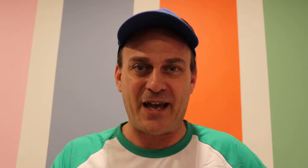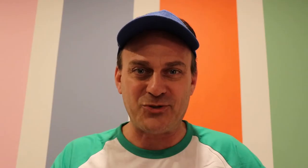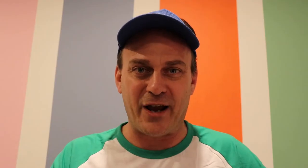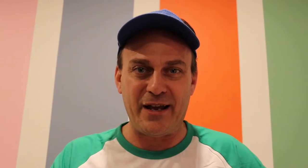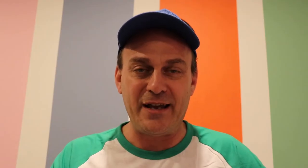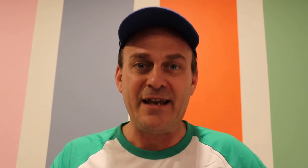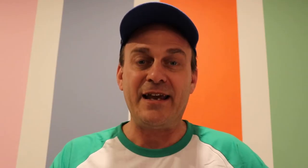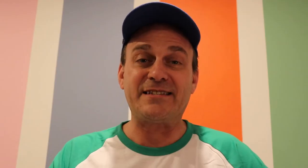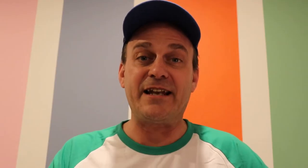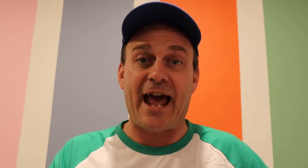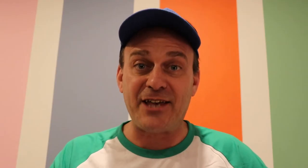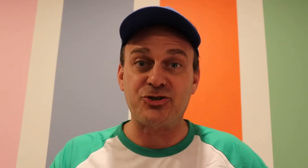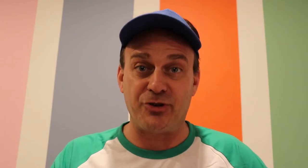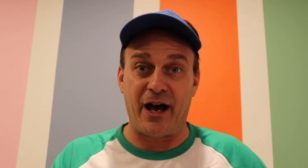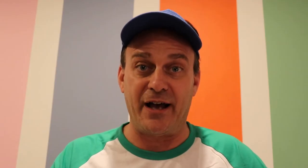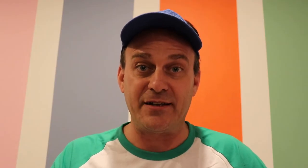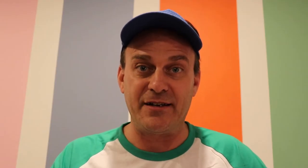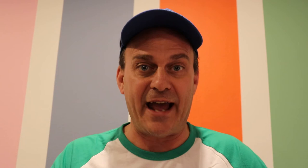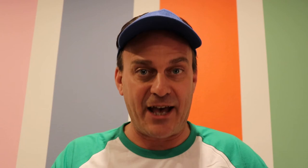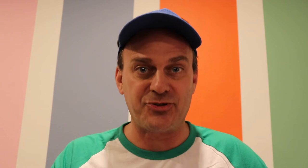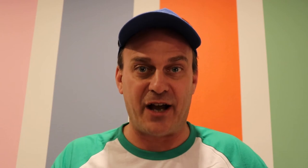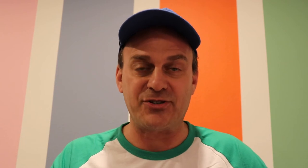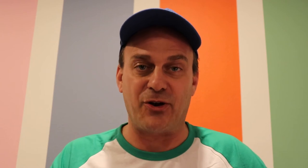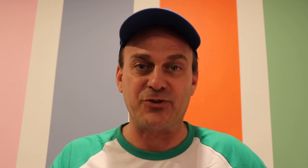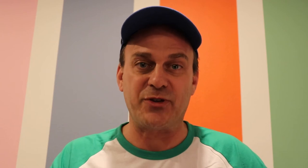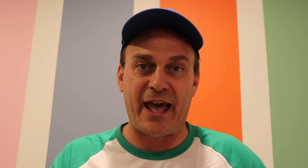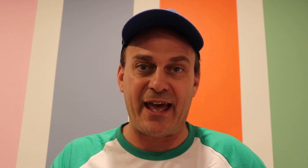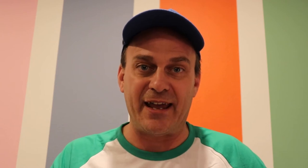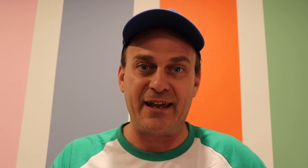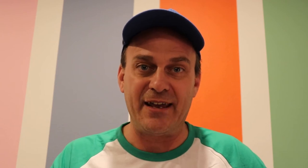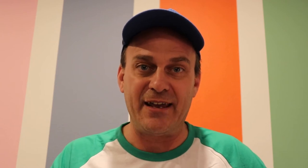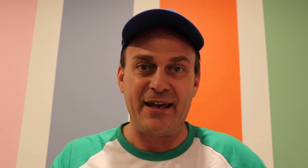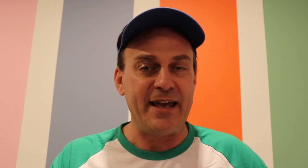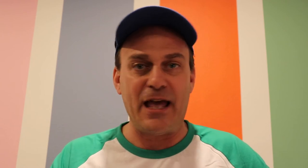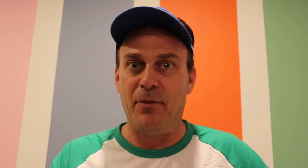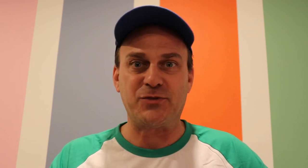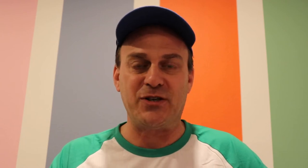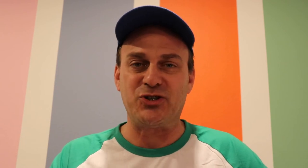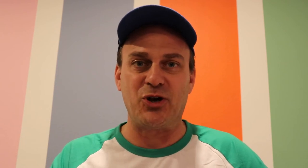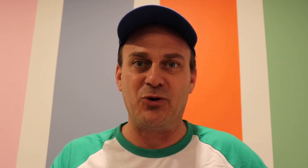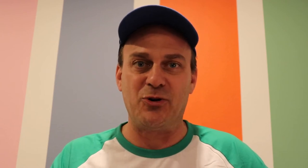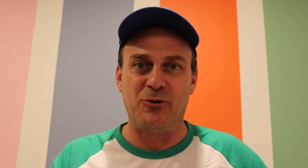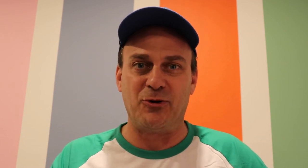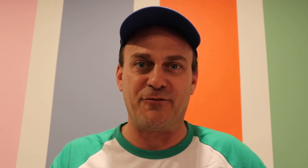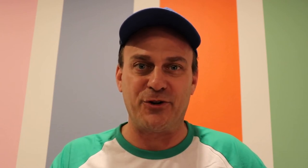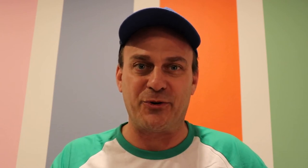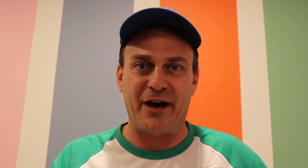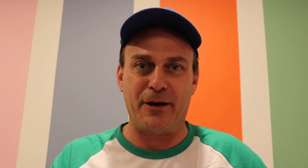That's right. It's an astronaut. Astronaut starts with A. It must be so cool to float around up